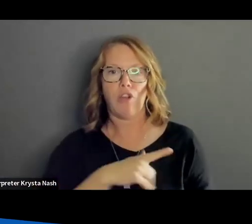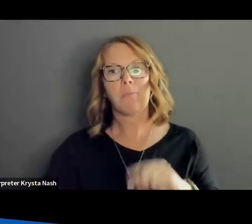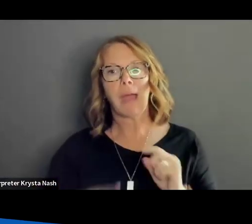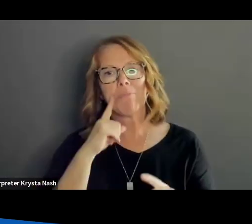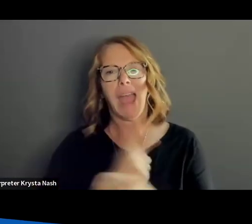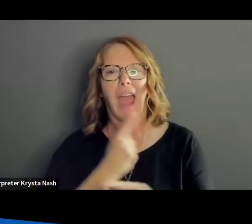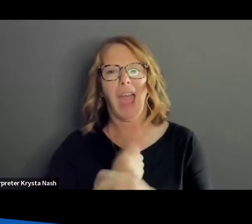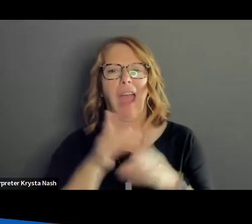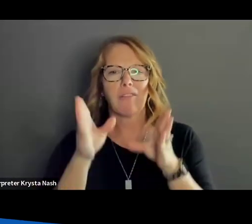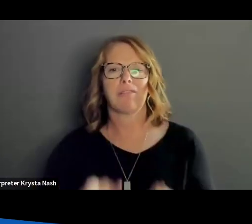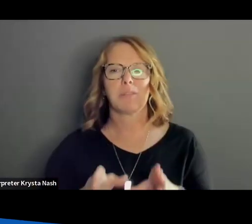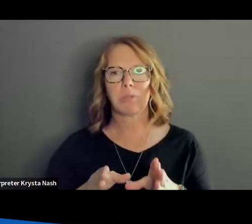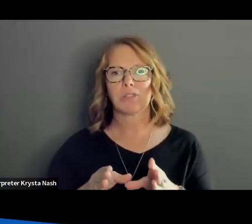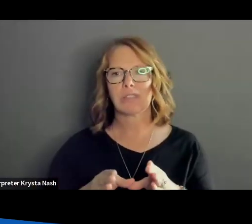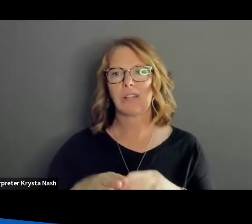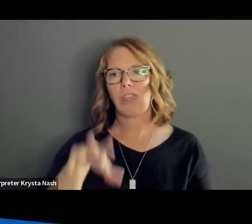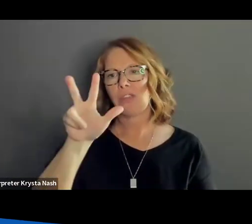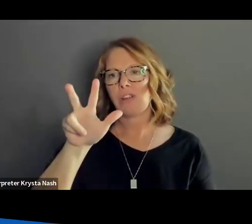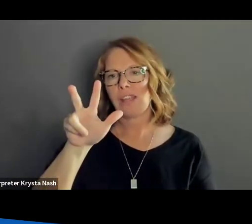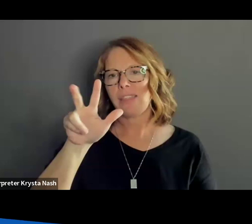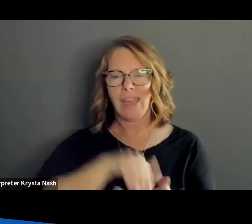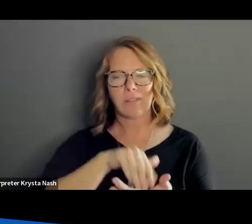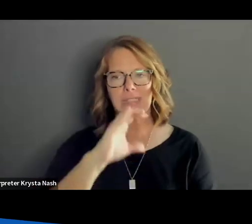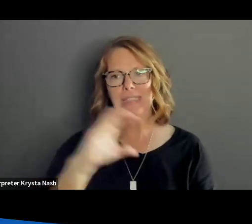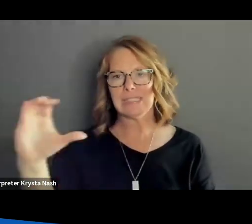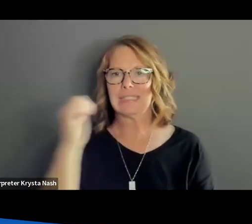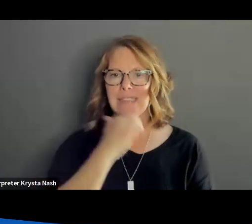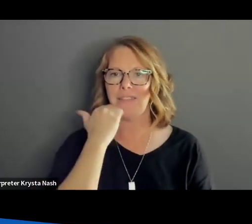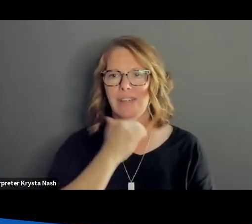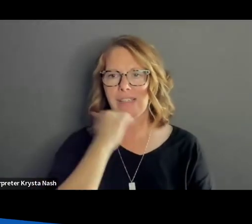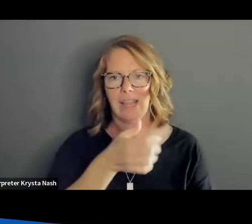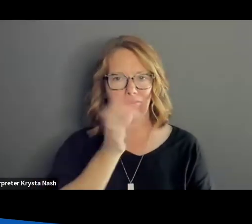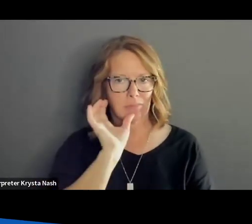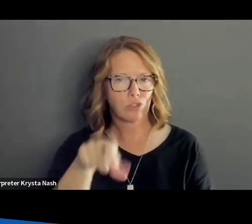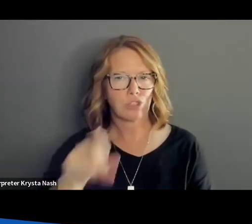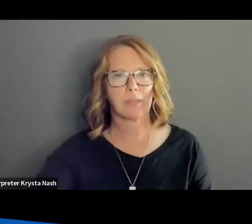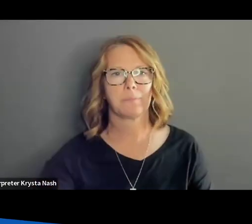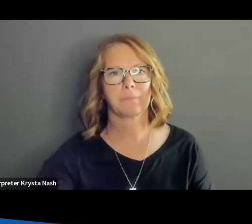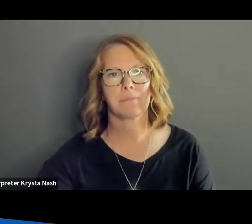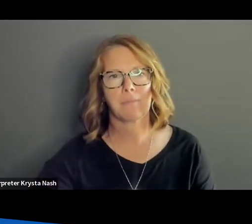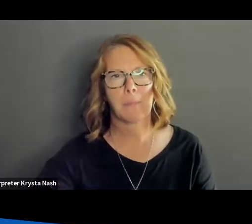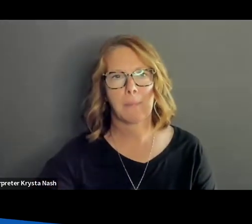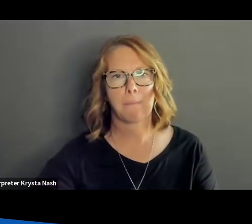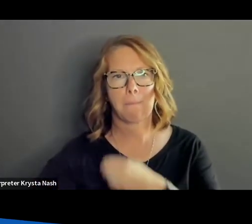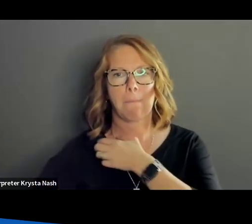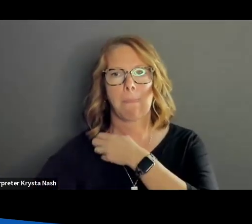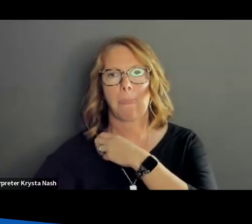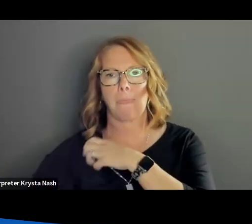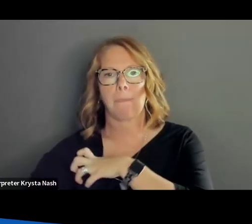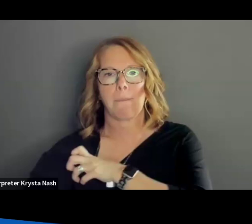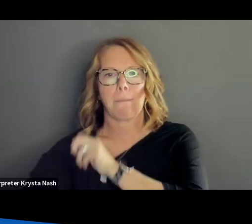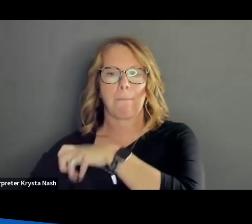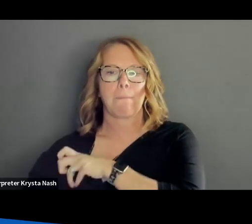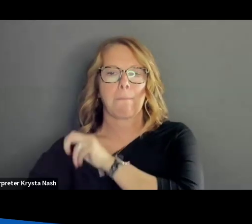average person, 3,000 cc's a day is what it comes out to be. And